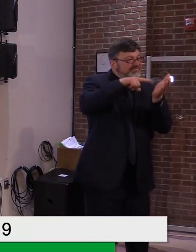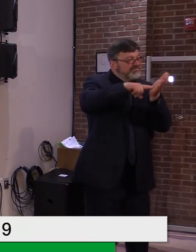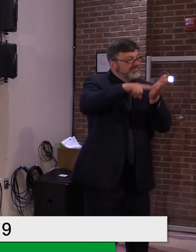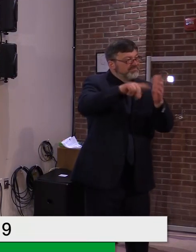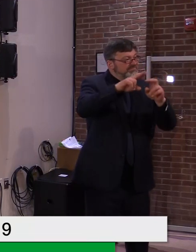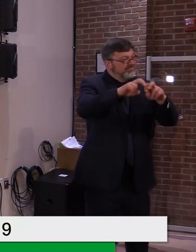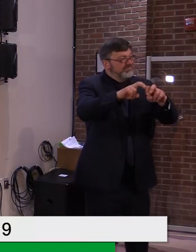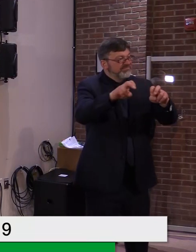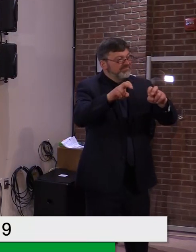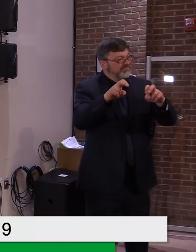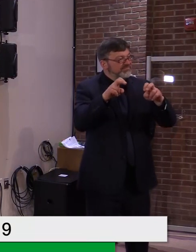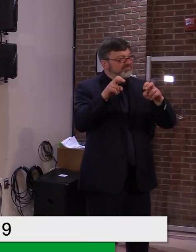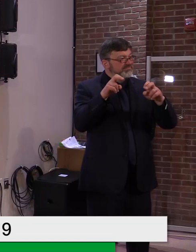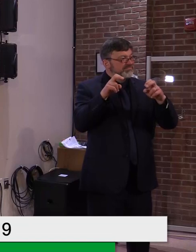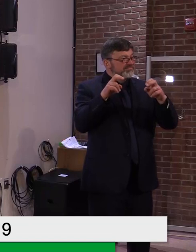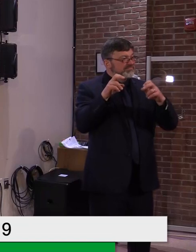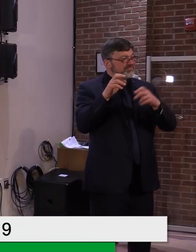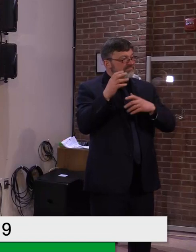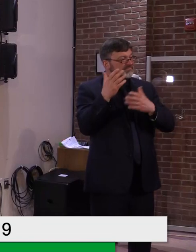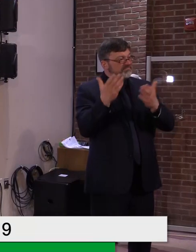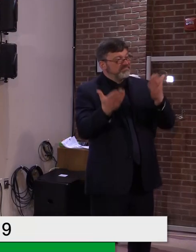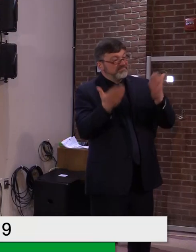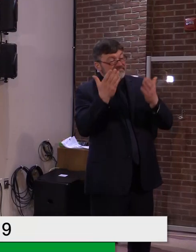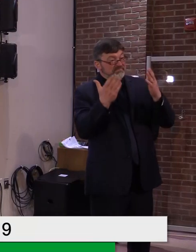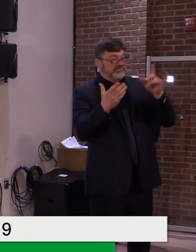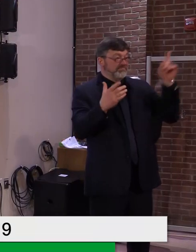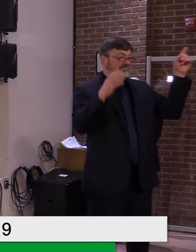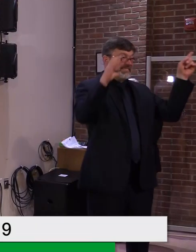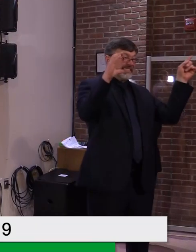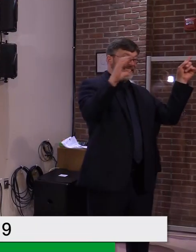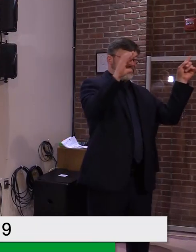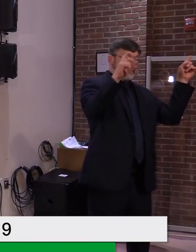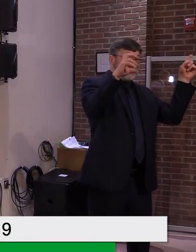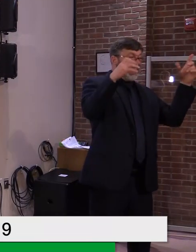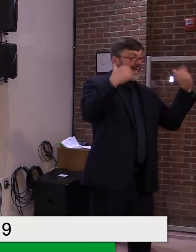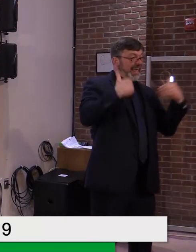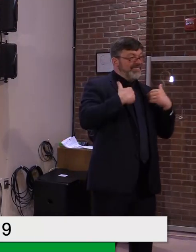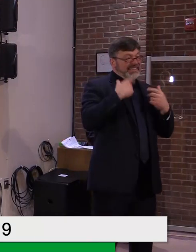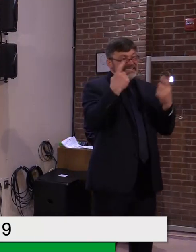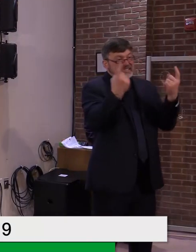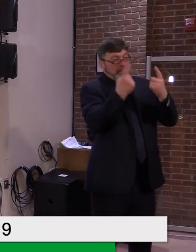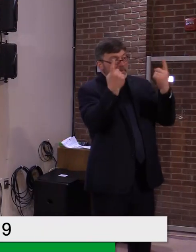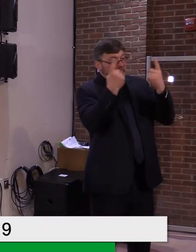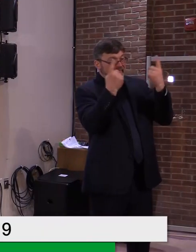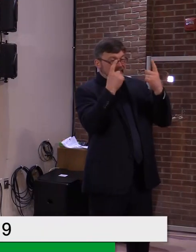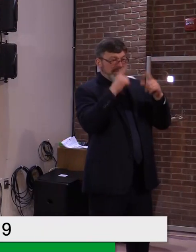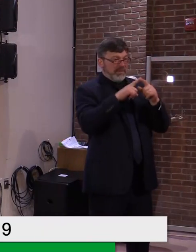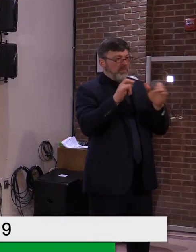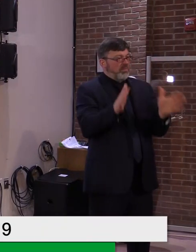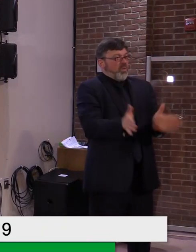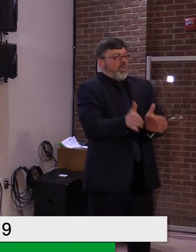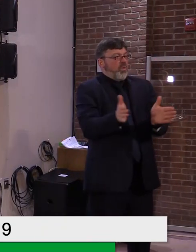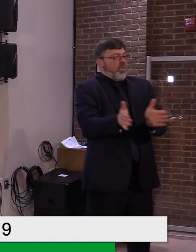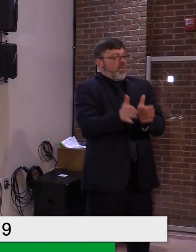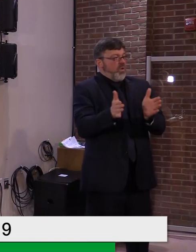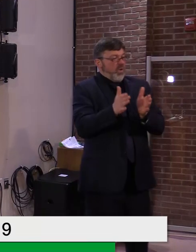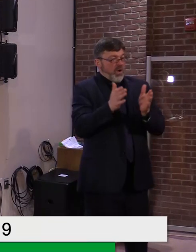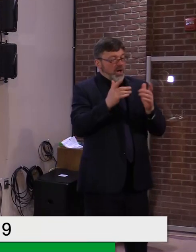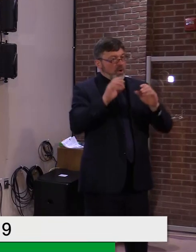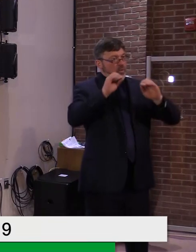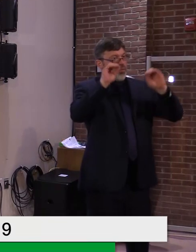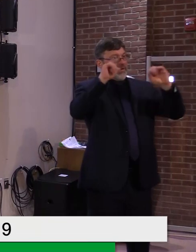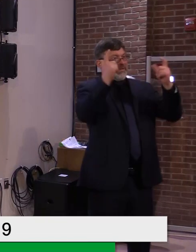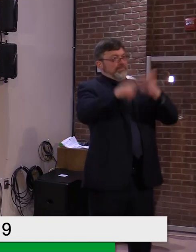Fauci is actually talking about, if not already conducting, a study. We in